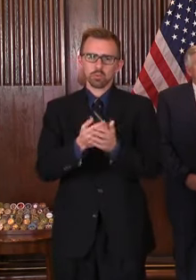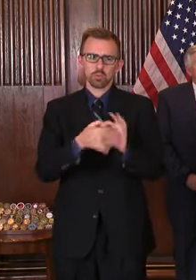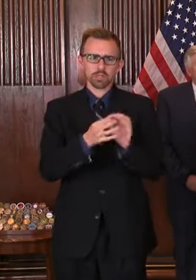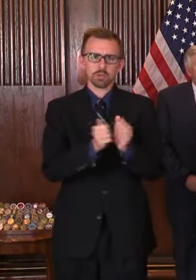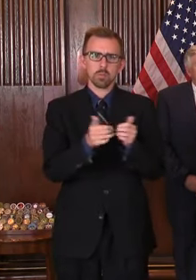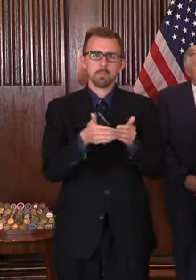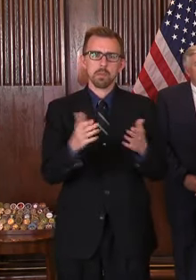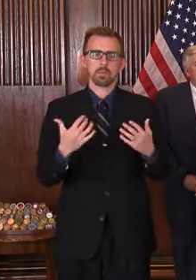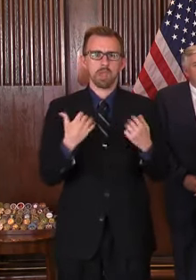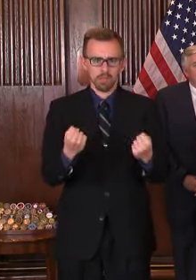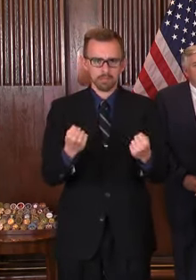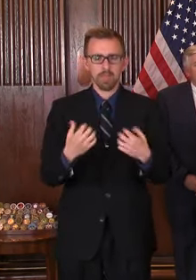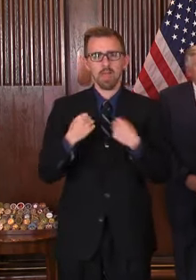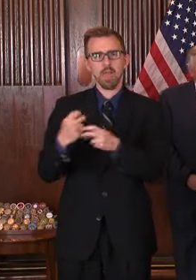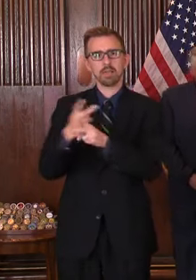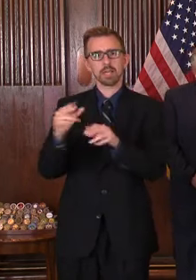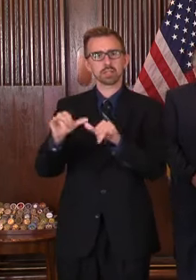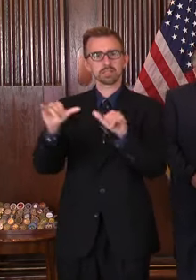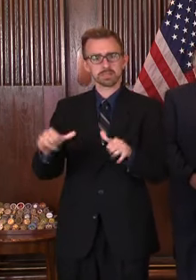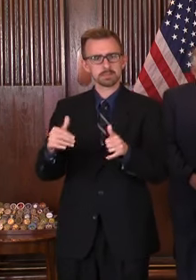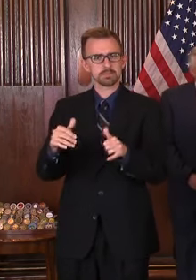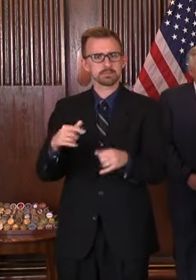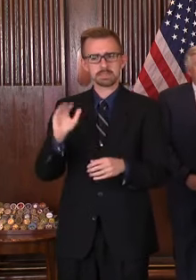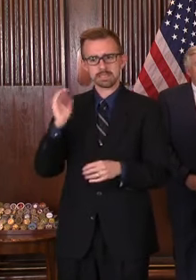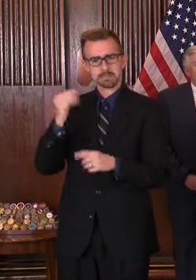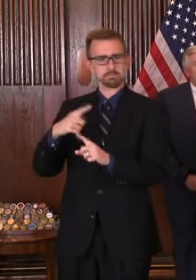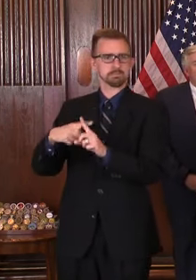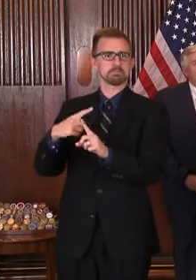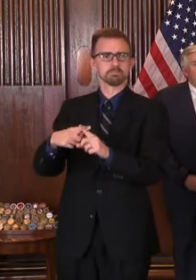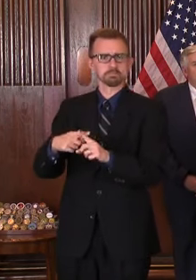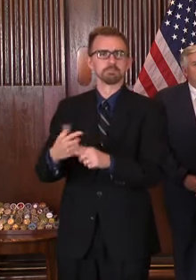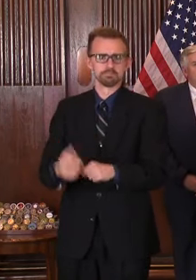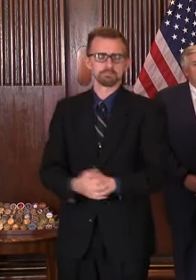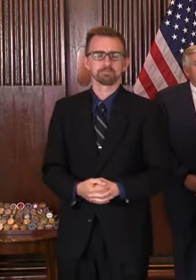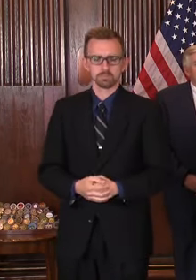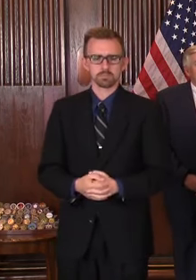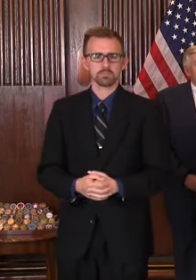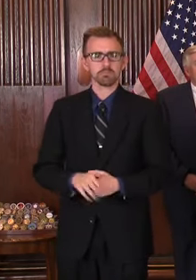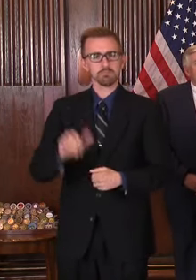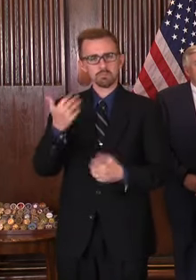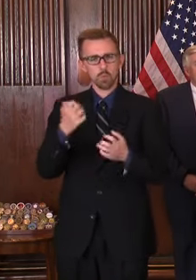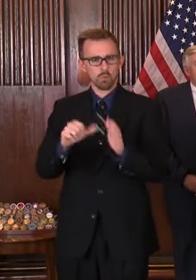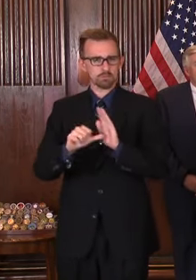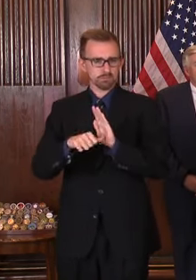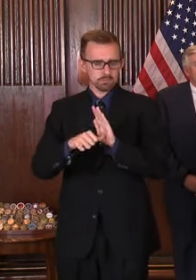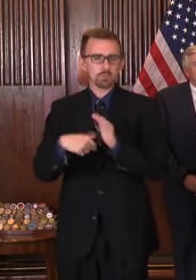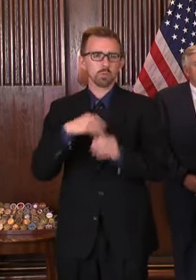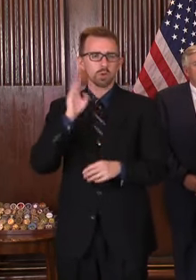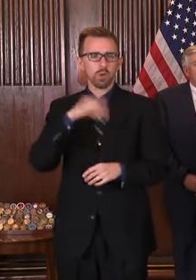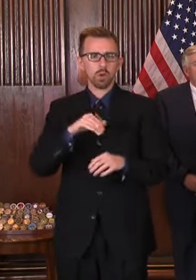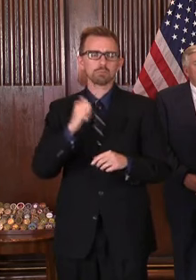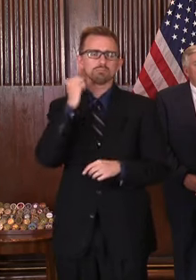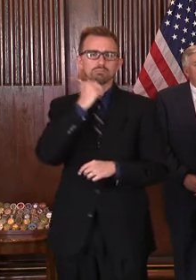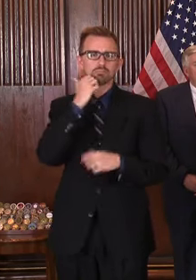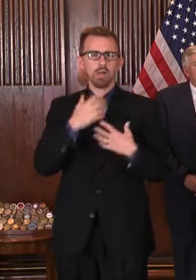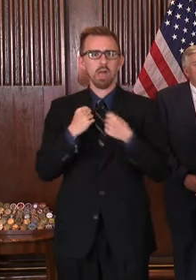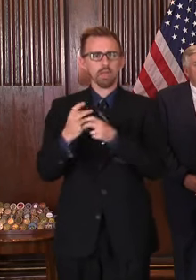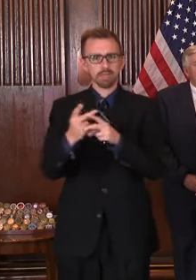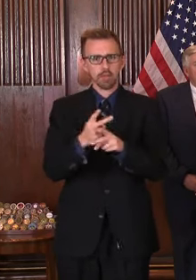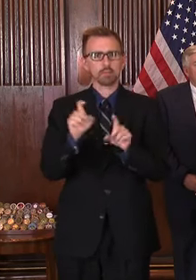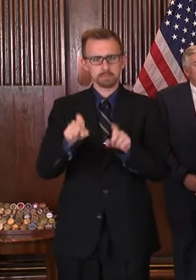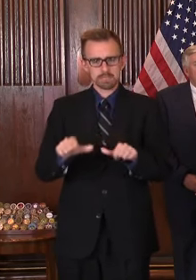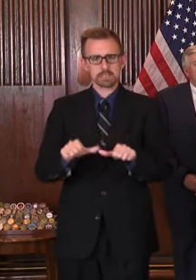health and the healthcare systems is encouraging. The other thing I want to emphasize is that we know that routine healthcare has to